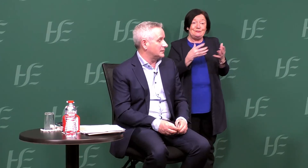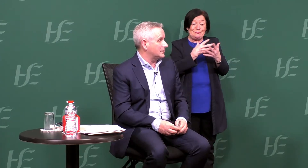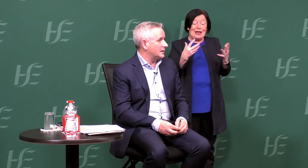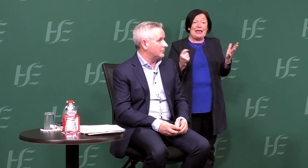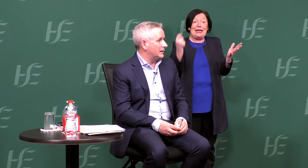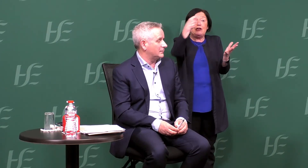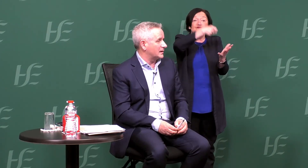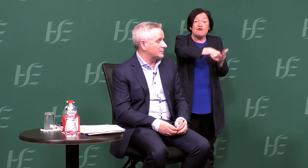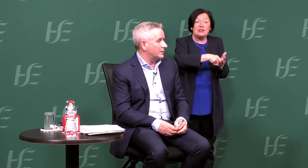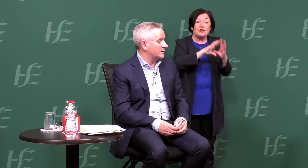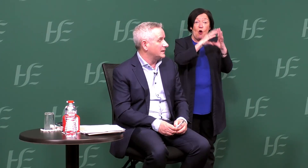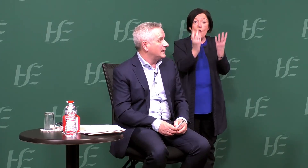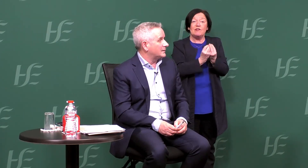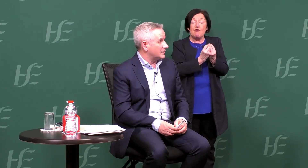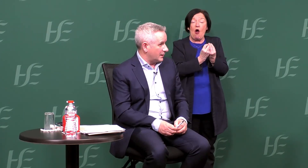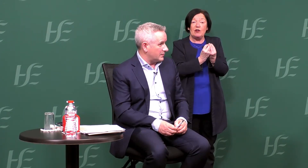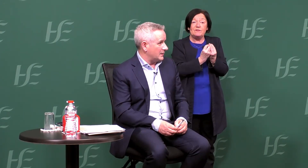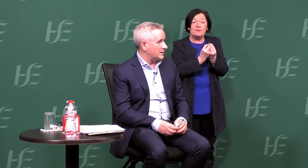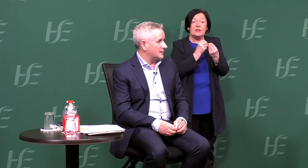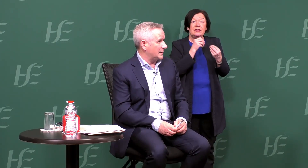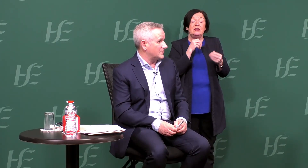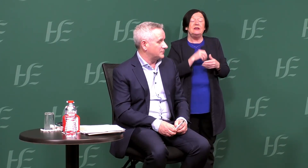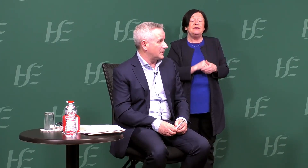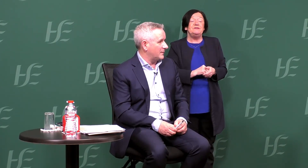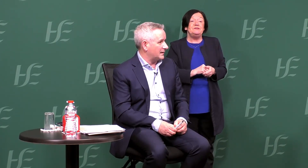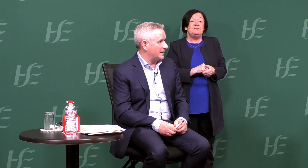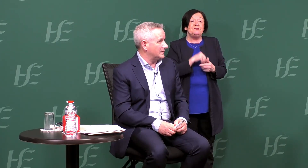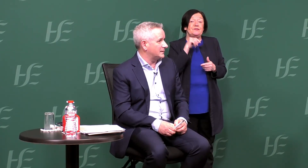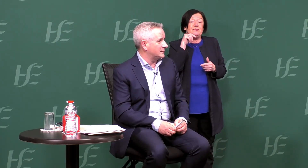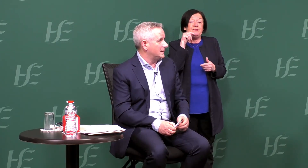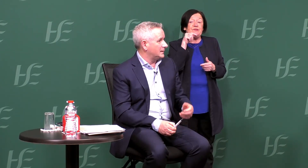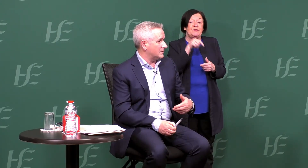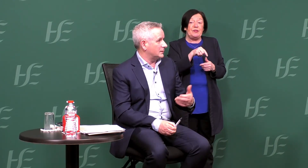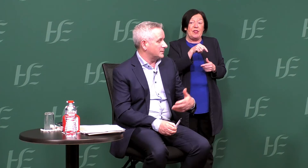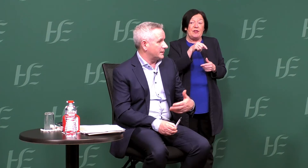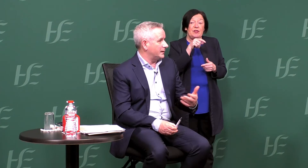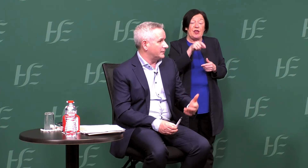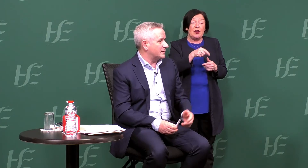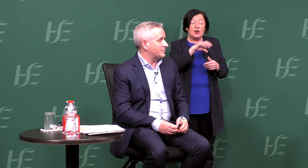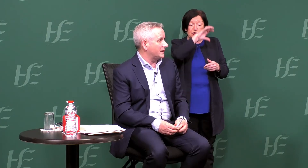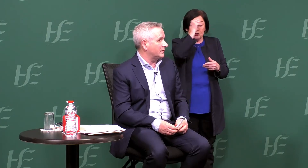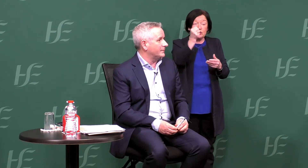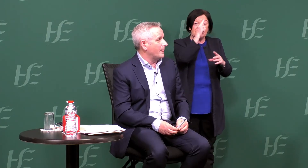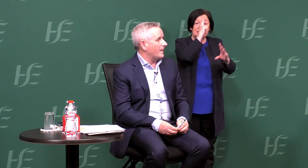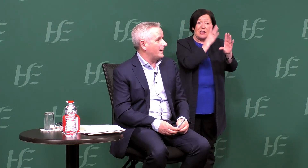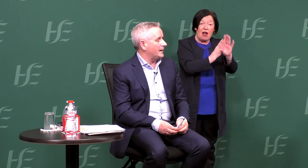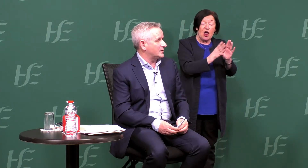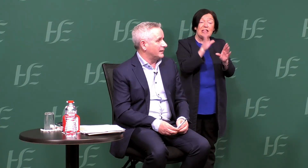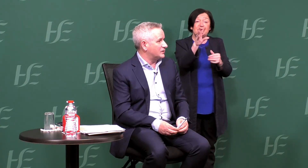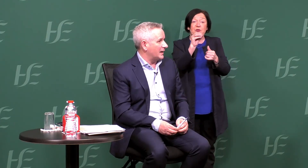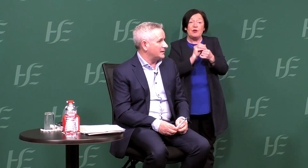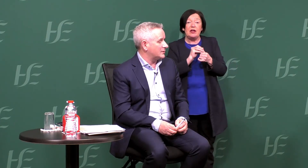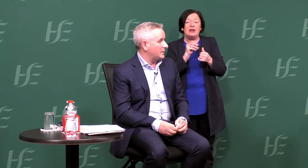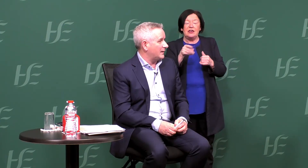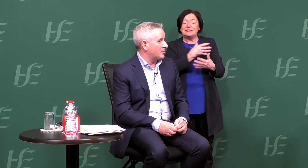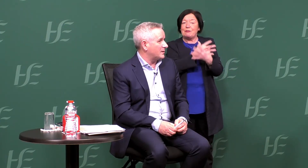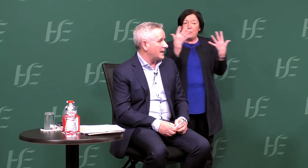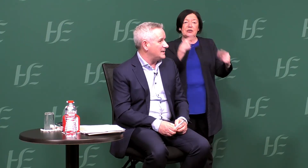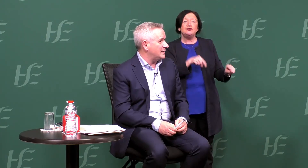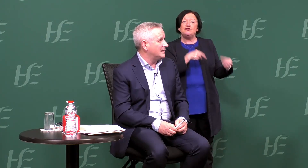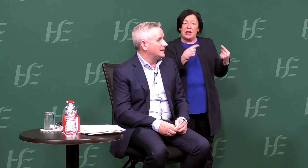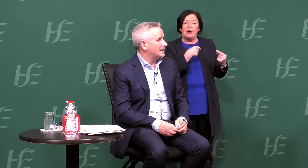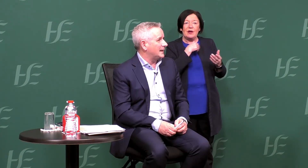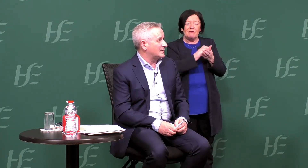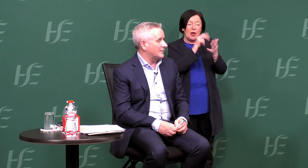in consultants overall across the board. There's no doubt in terms of mental health and consultant psychiatrists in particular, it's a real challenge. We have